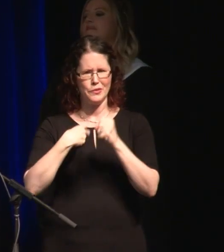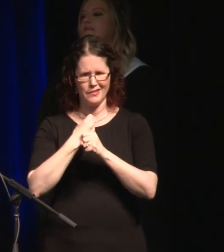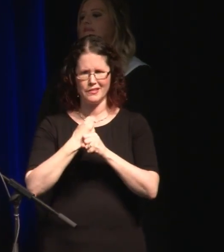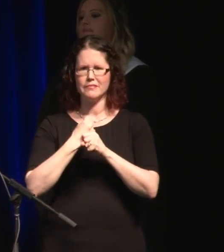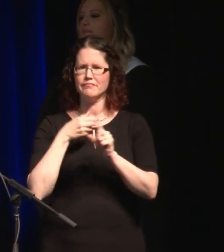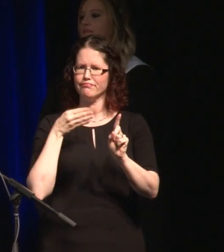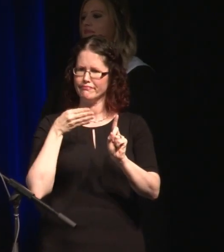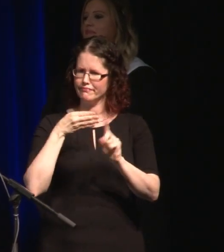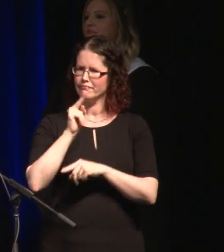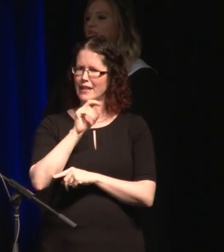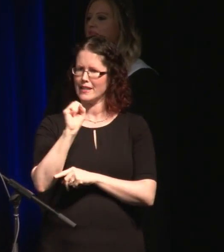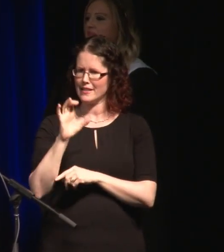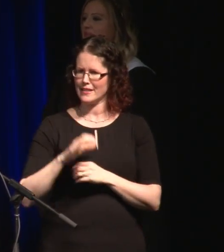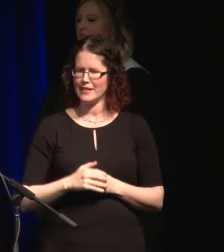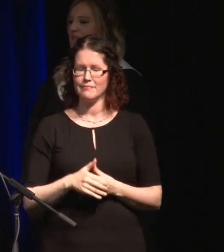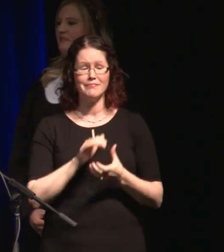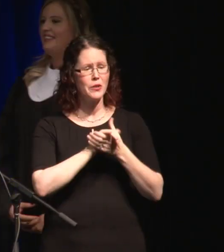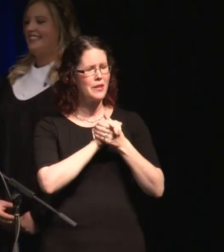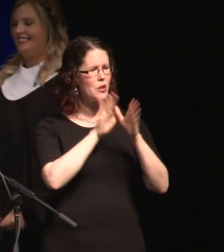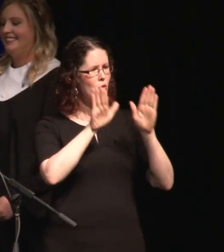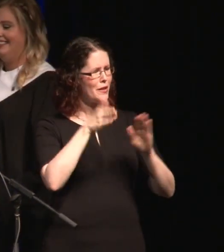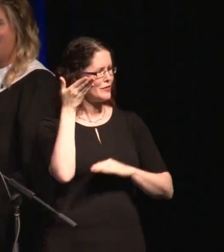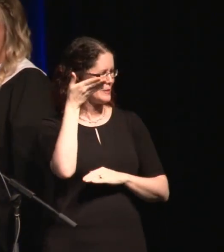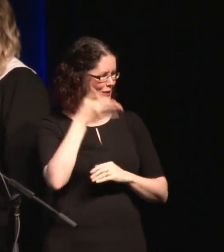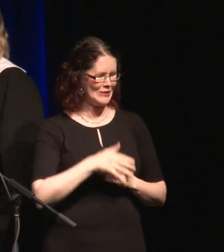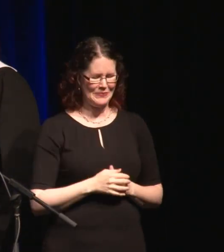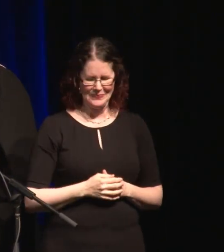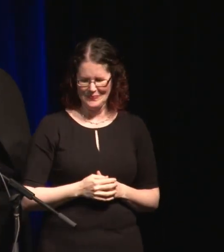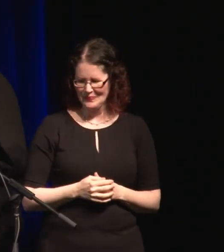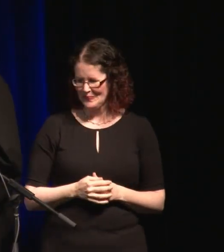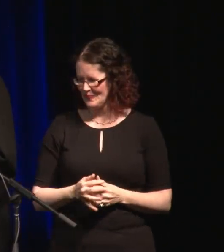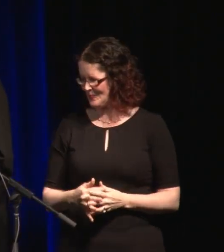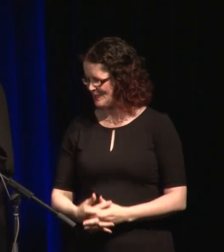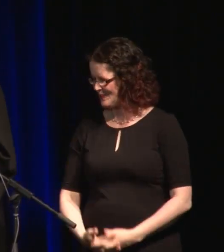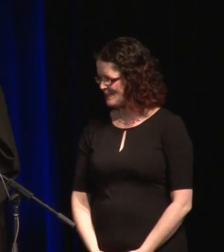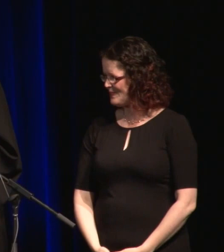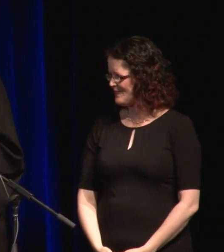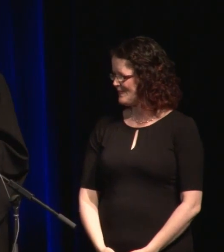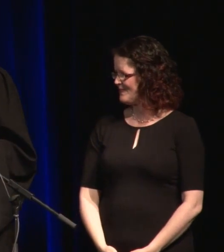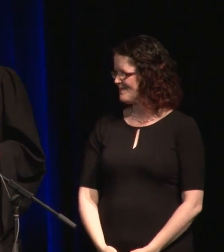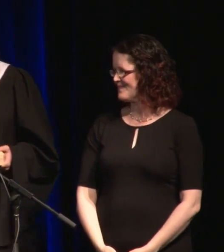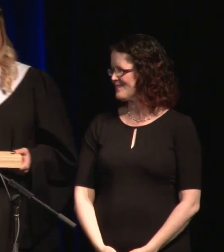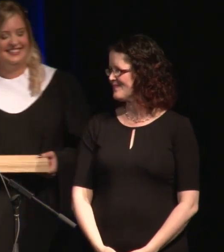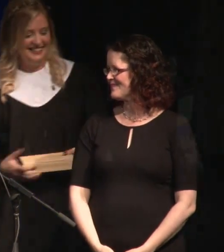of NSCC, congratulations for a great speech, Lindsay.